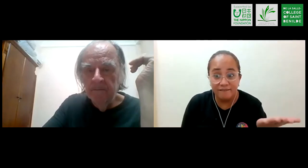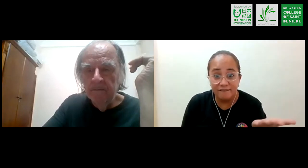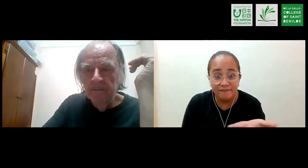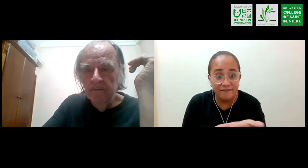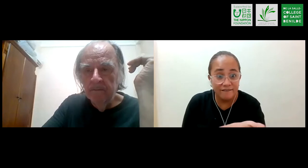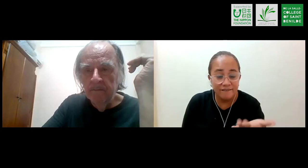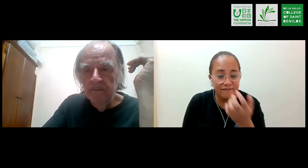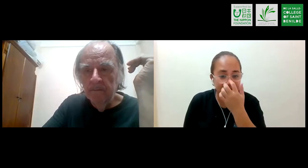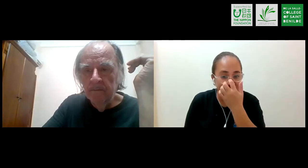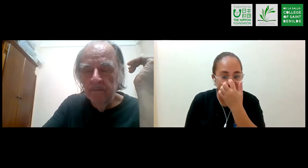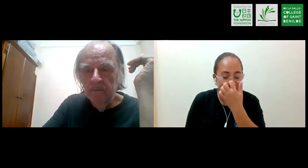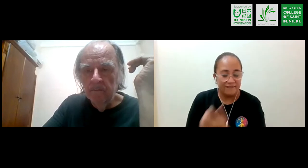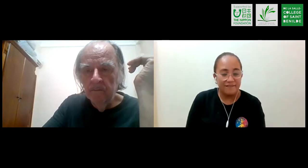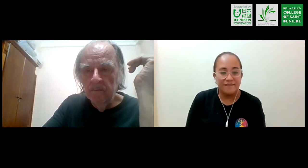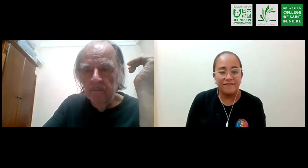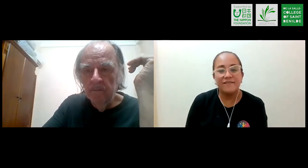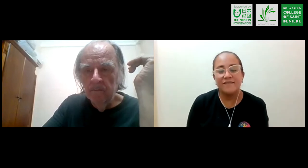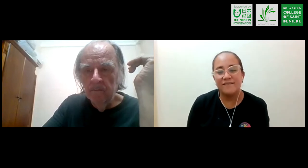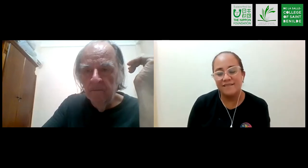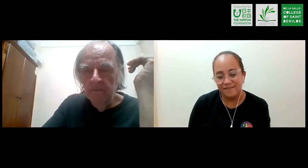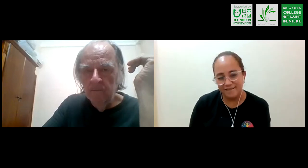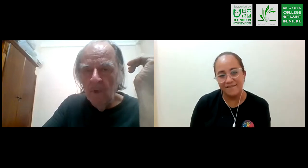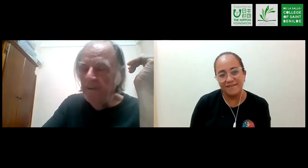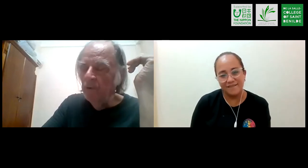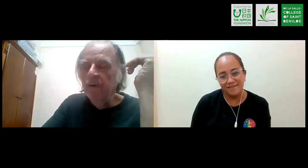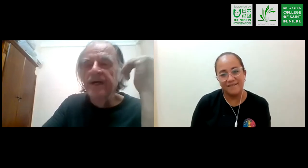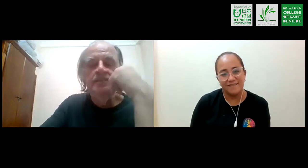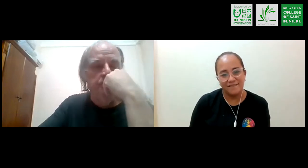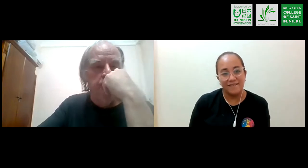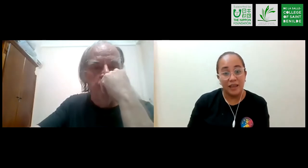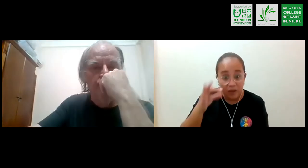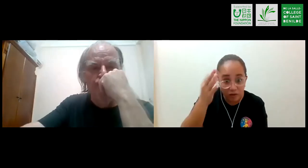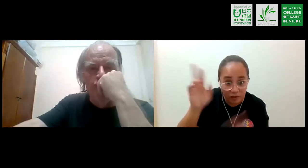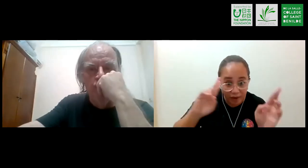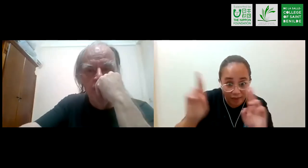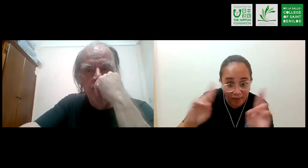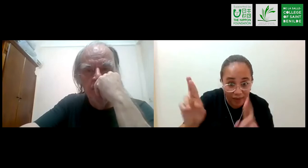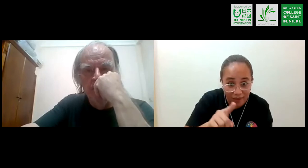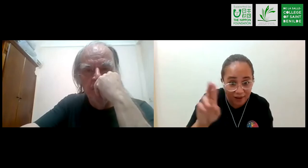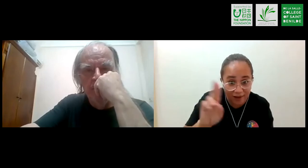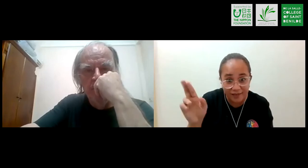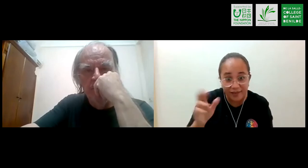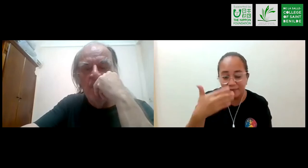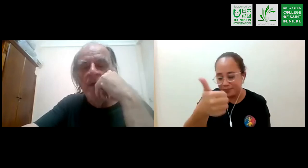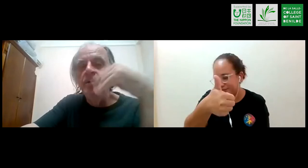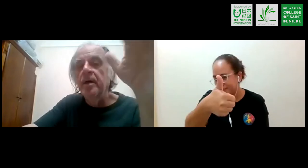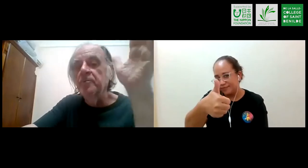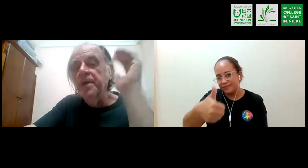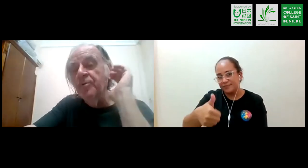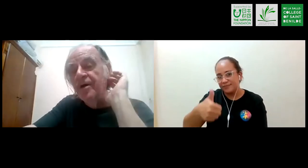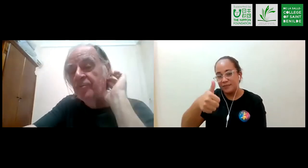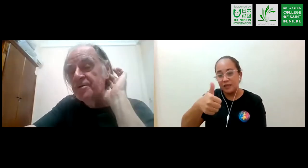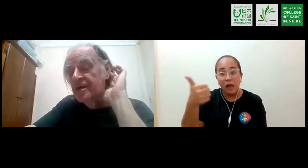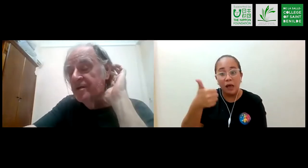So Nat, this is Nat. Ready? I'm presenting. If you're ready. Okay, I'll go ahead. Yeah, the